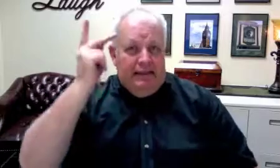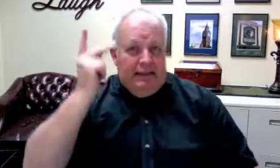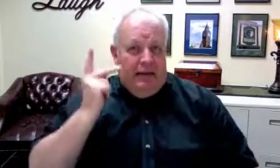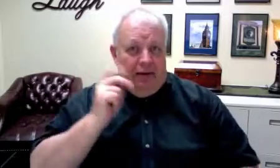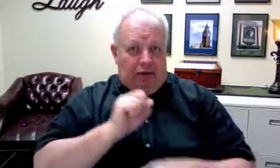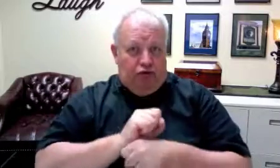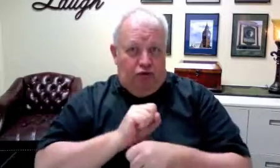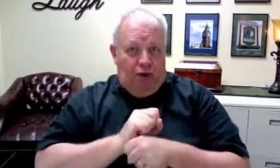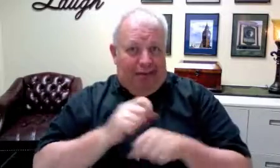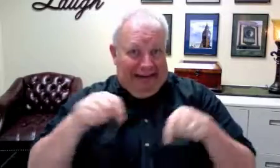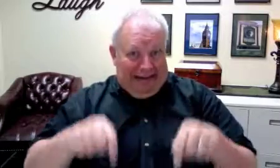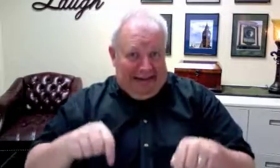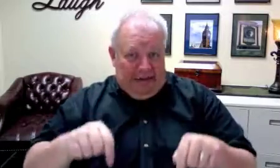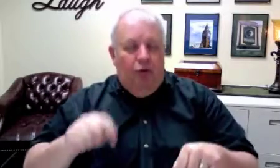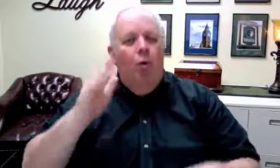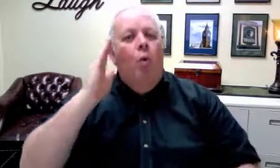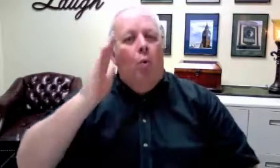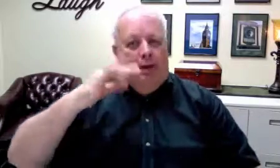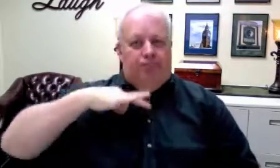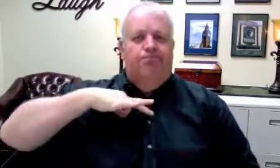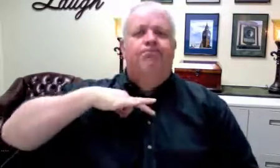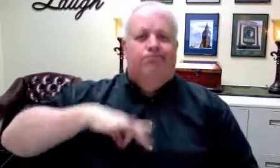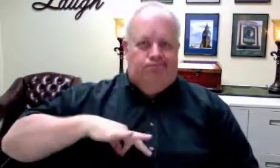would benefit the kids.